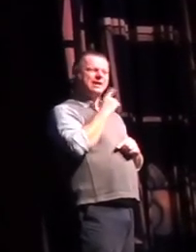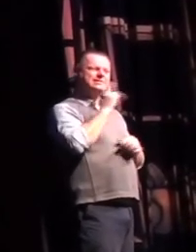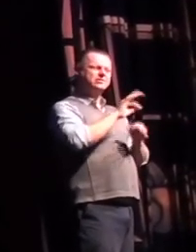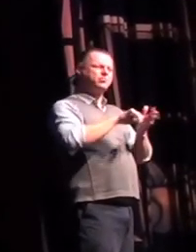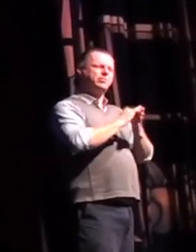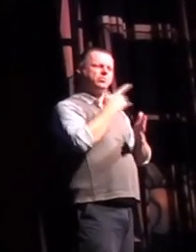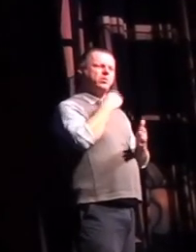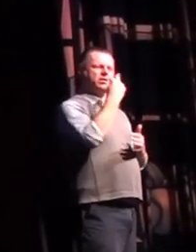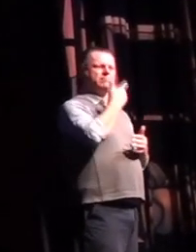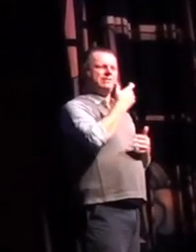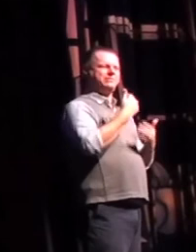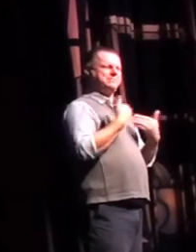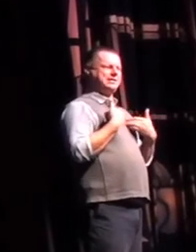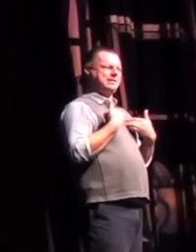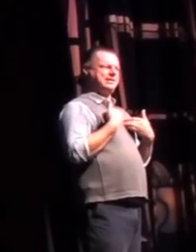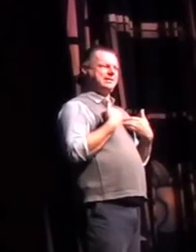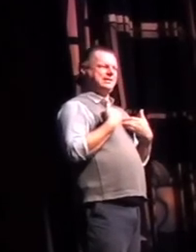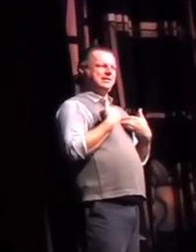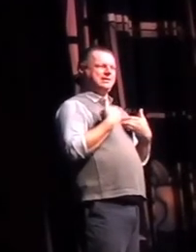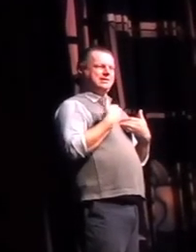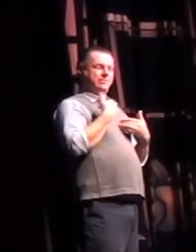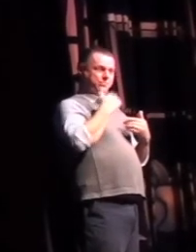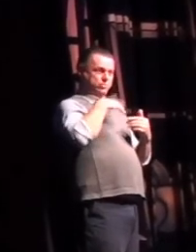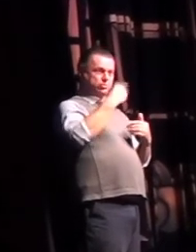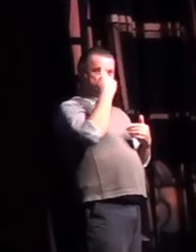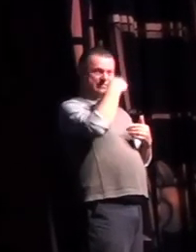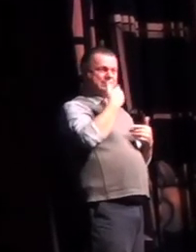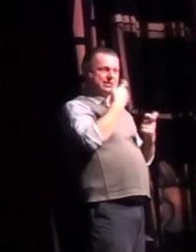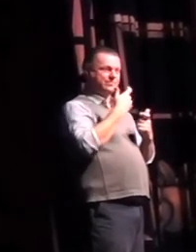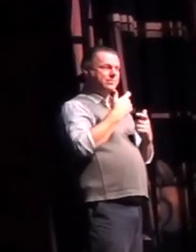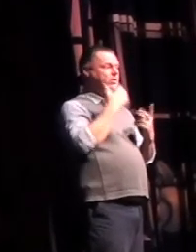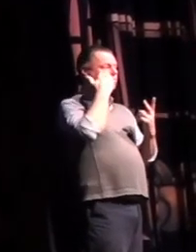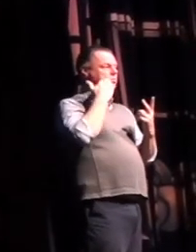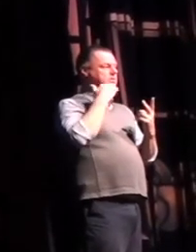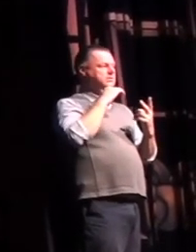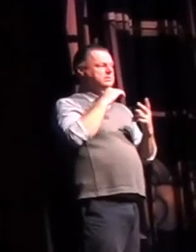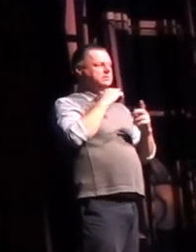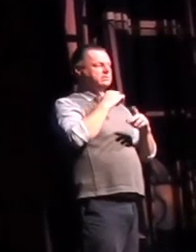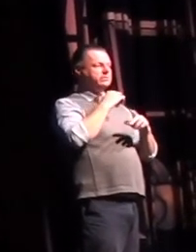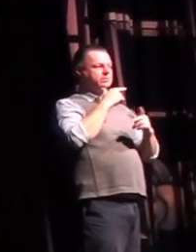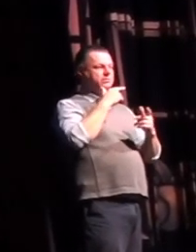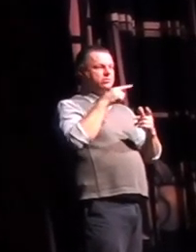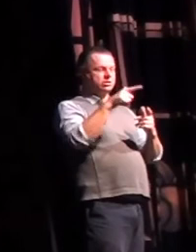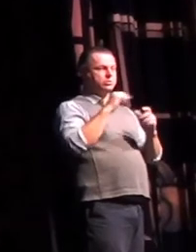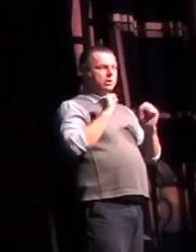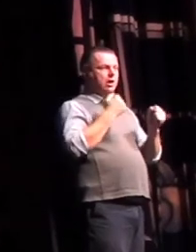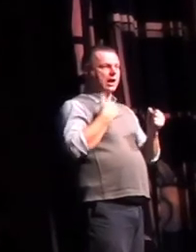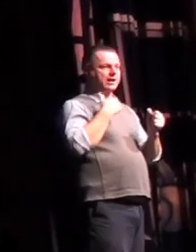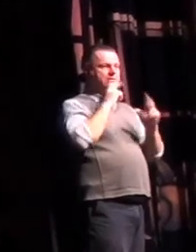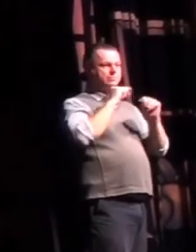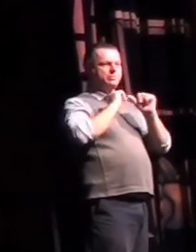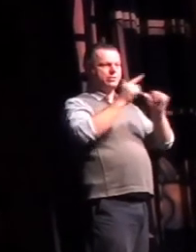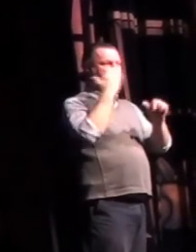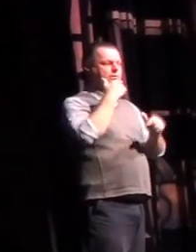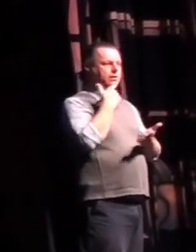appropriate, like you just laugh at a stranger's face. Her friend, she couldn't speak, she was gobsmacked that I couldn't even speak to her, I guess.